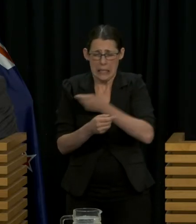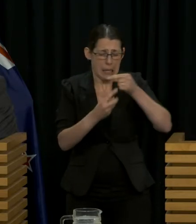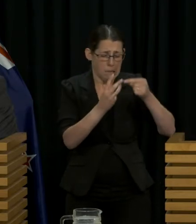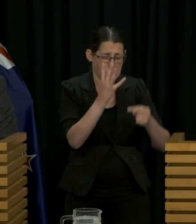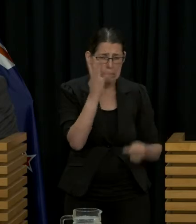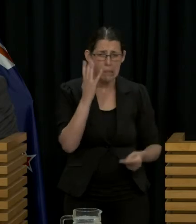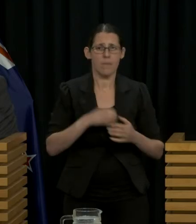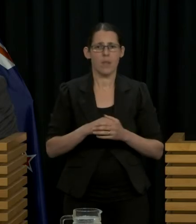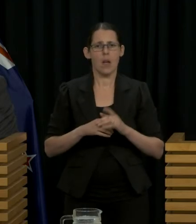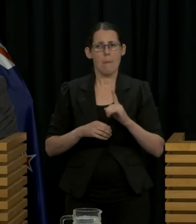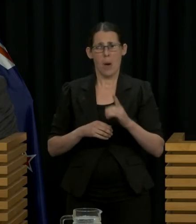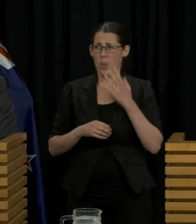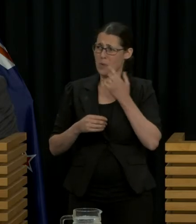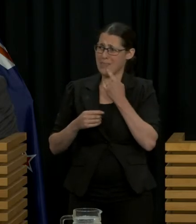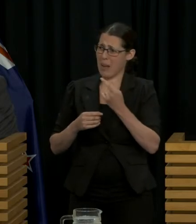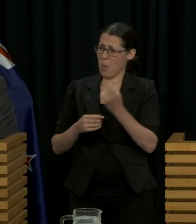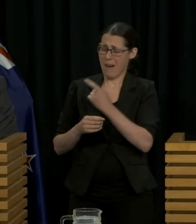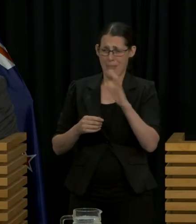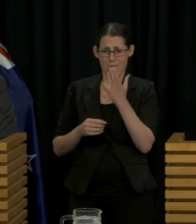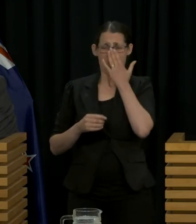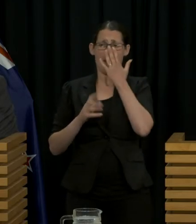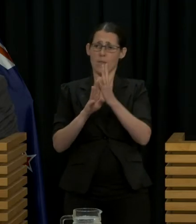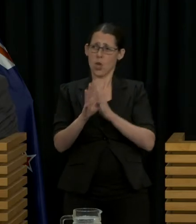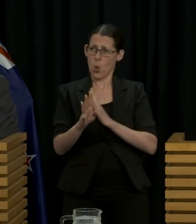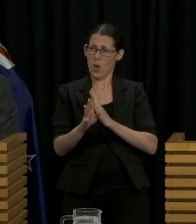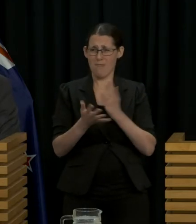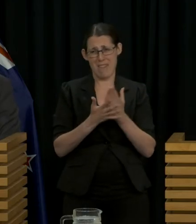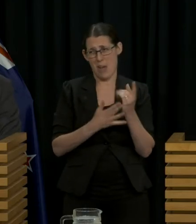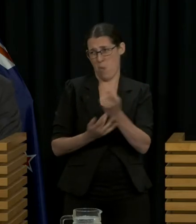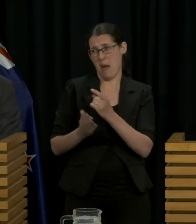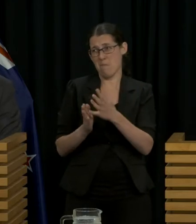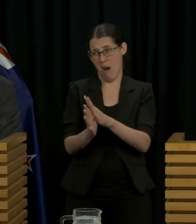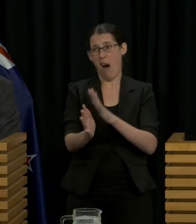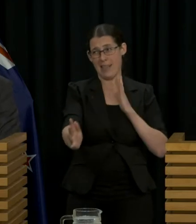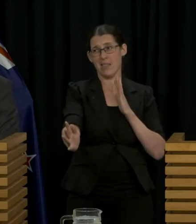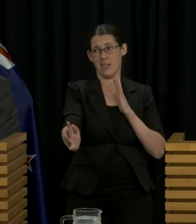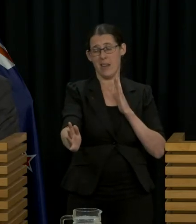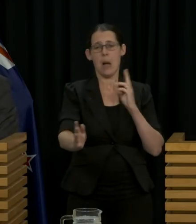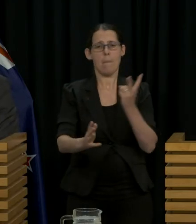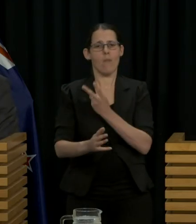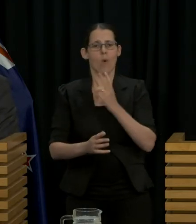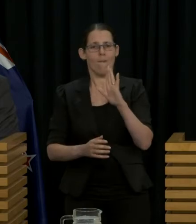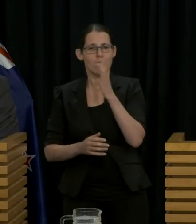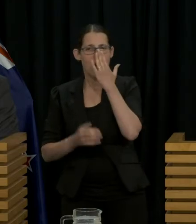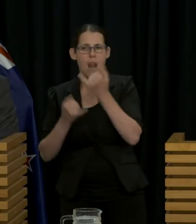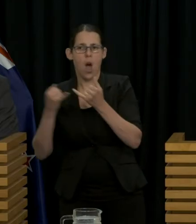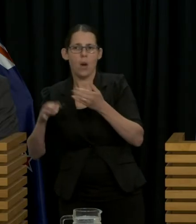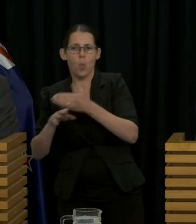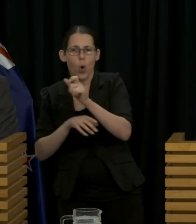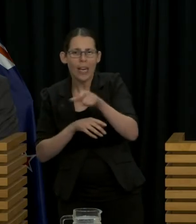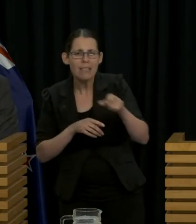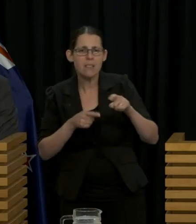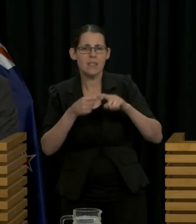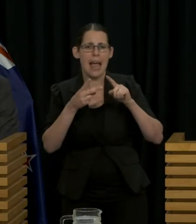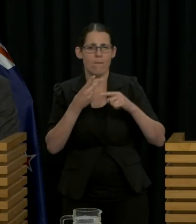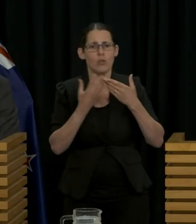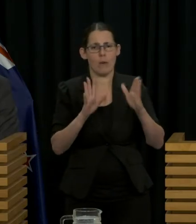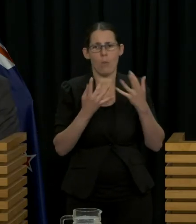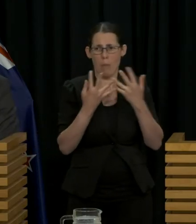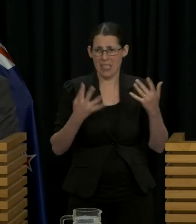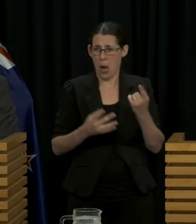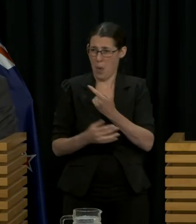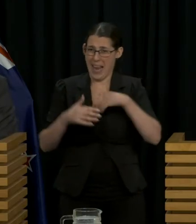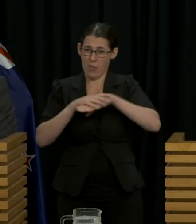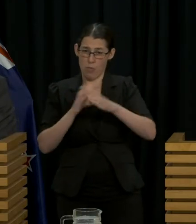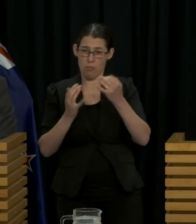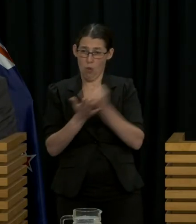behind most other countries, both for frontline workers and for the general population. Are we in the wrong queue? No, absolutely not. I